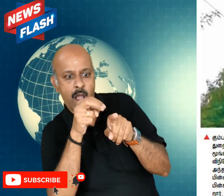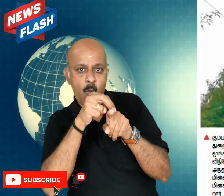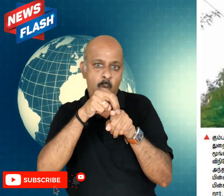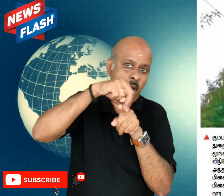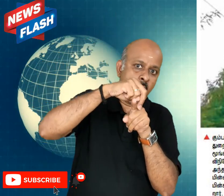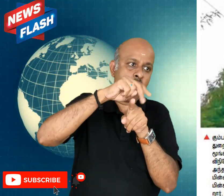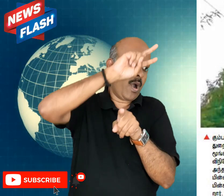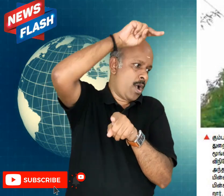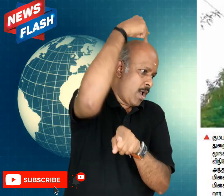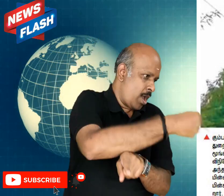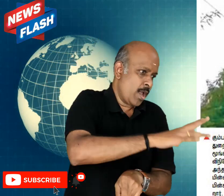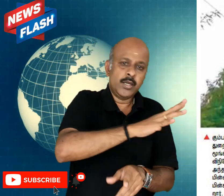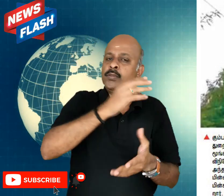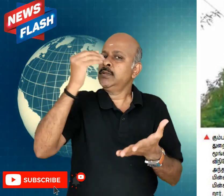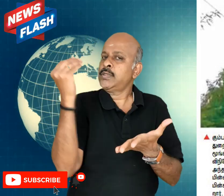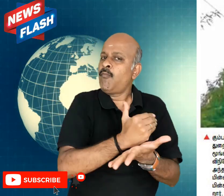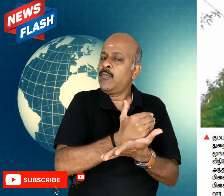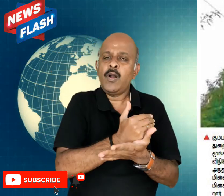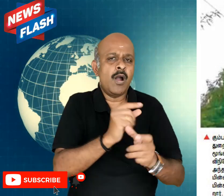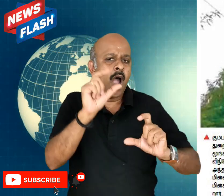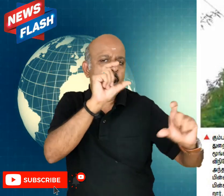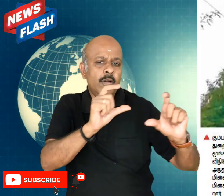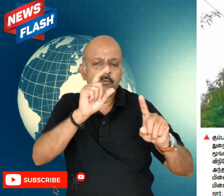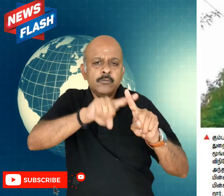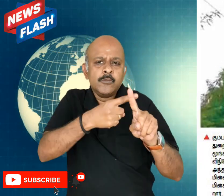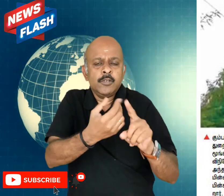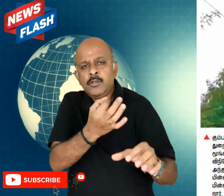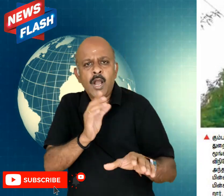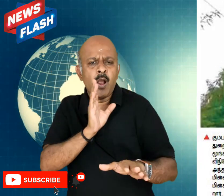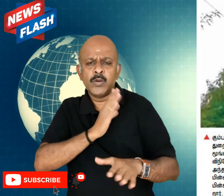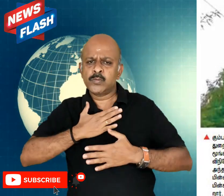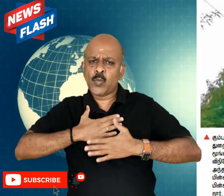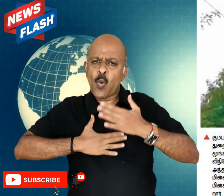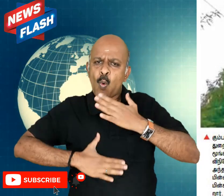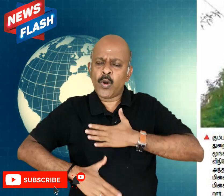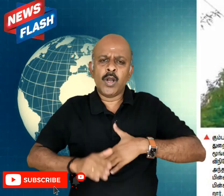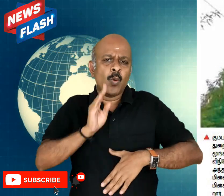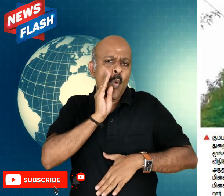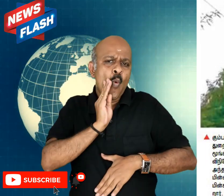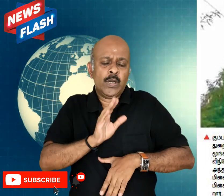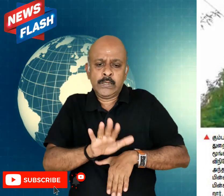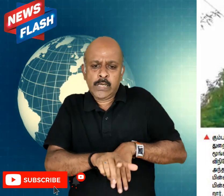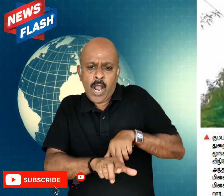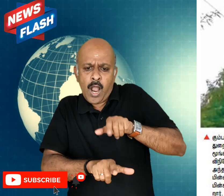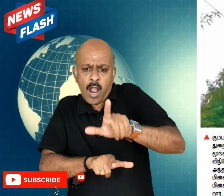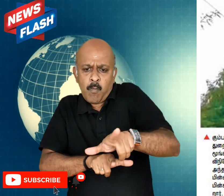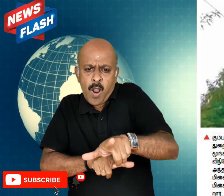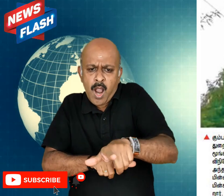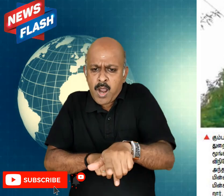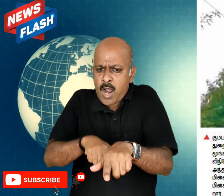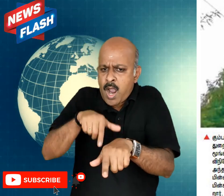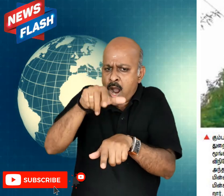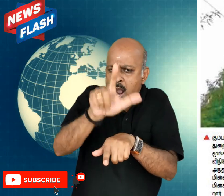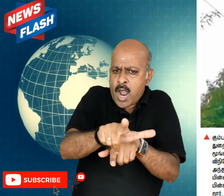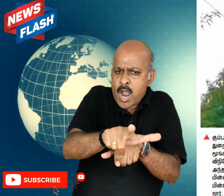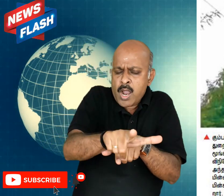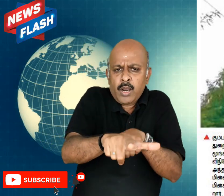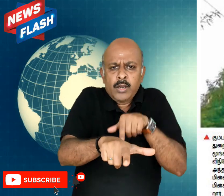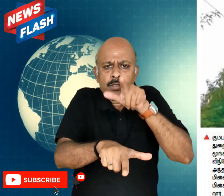He was holding the upper cable to maintain balance. The people of the